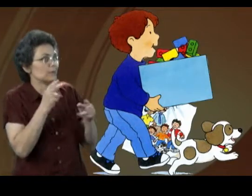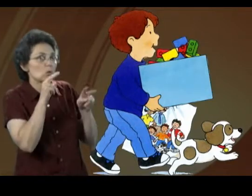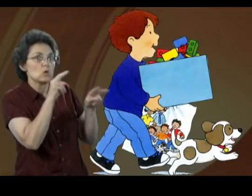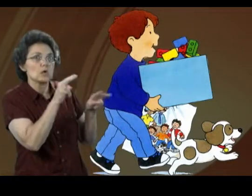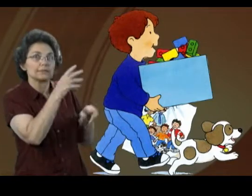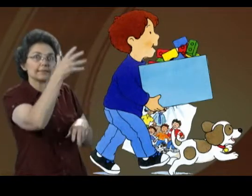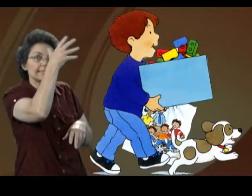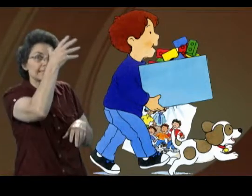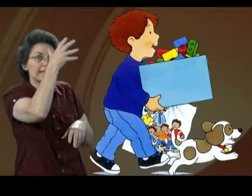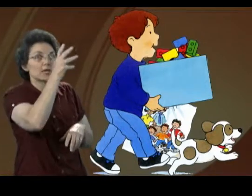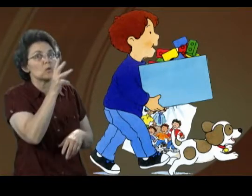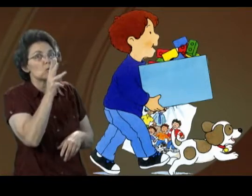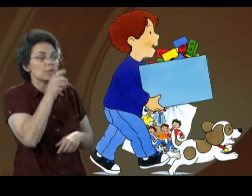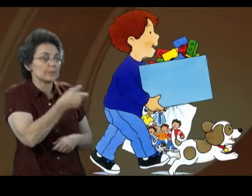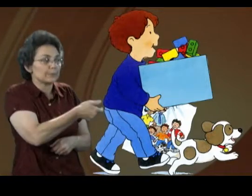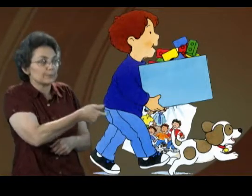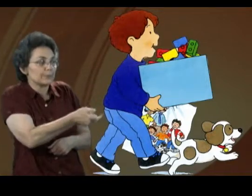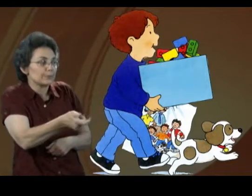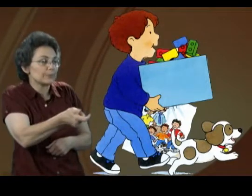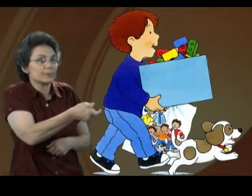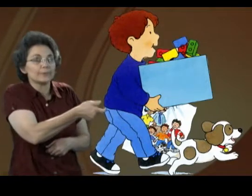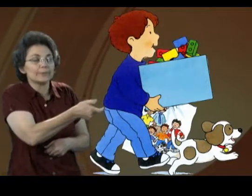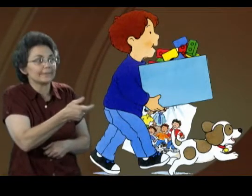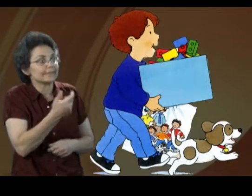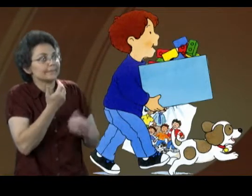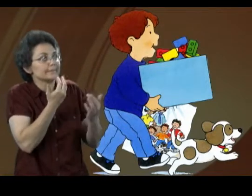Fred watched his father for a while.